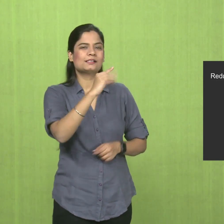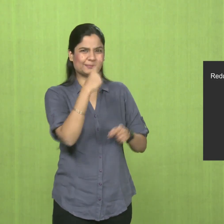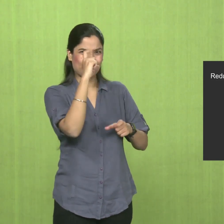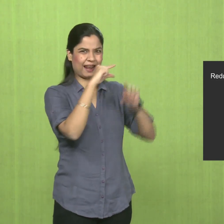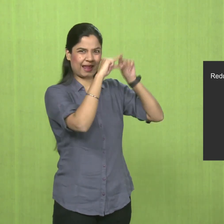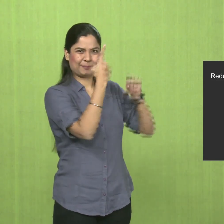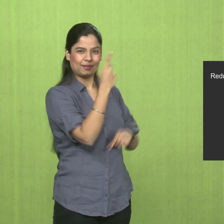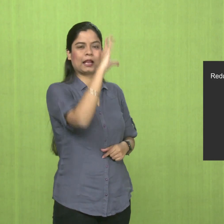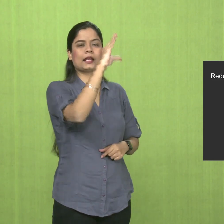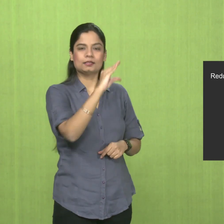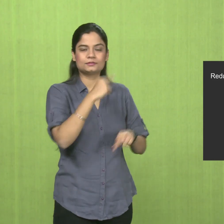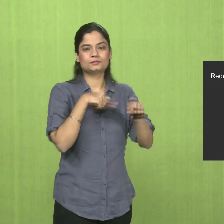uses of resources.